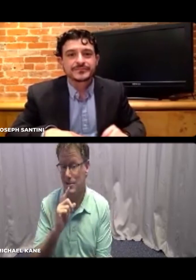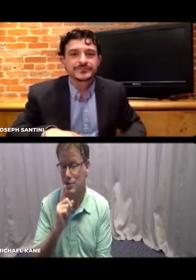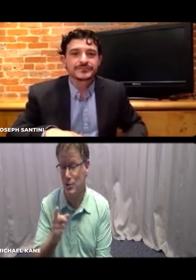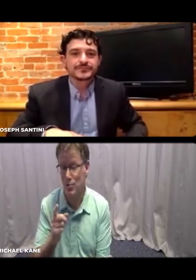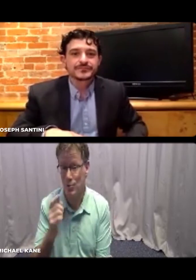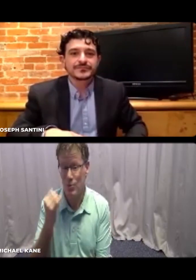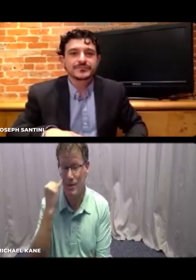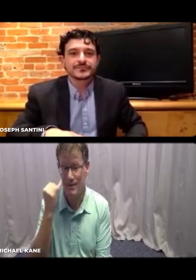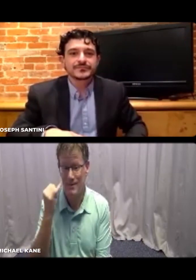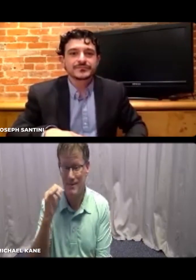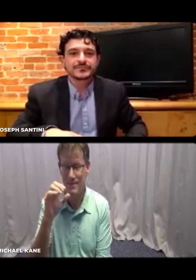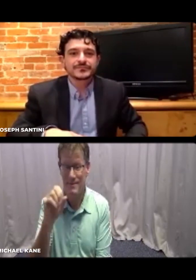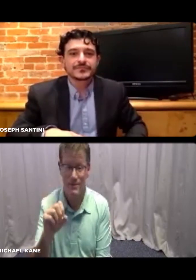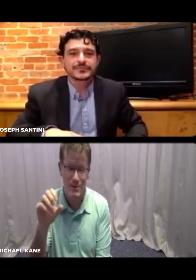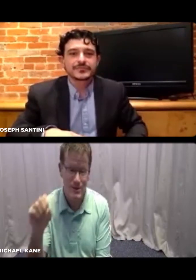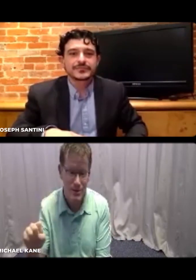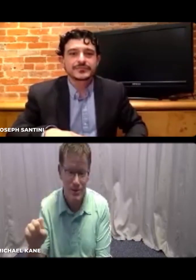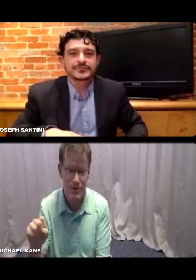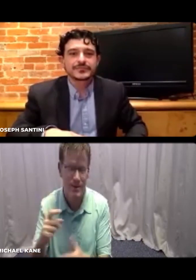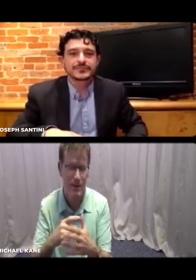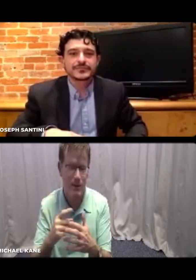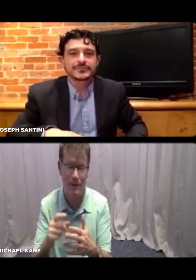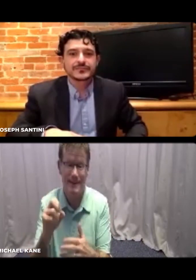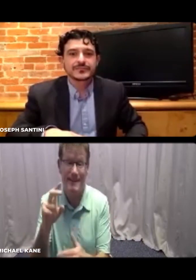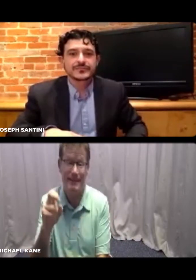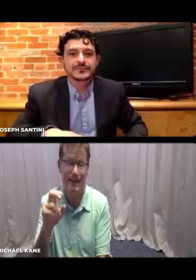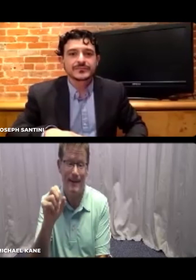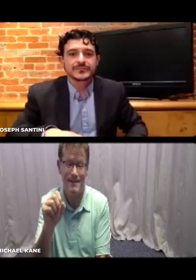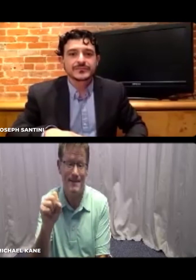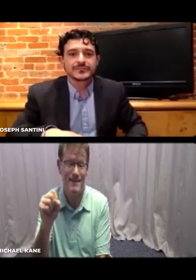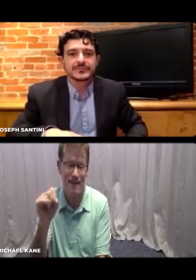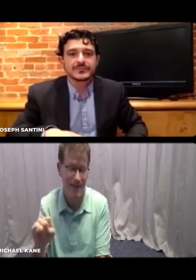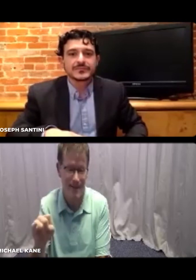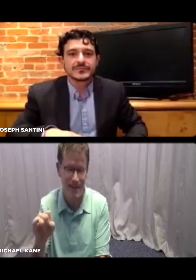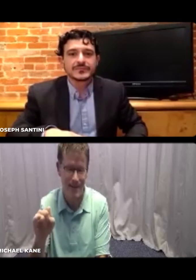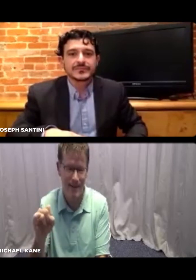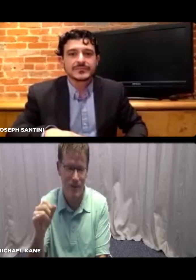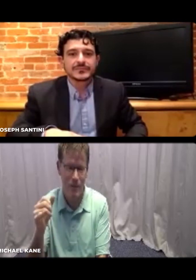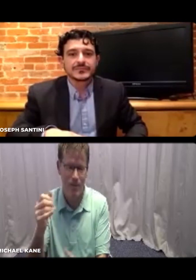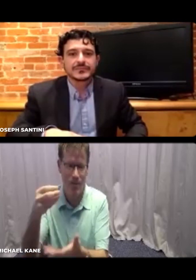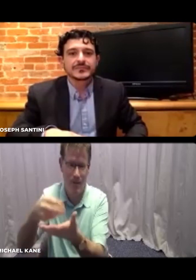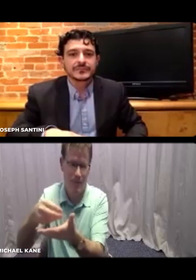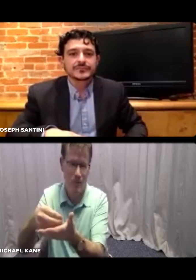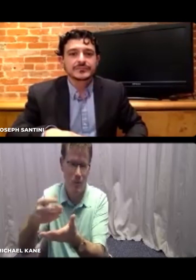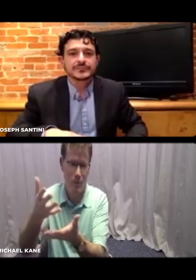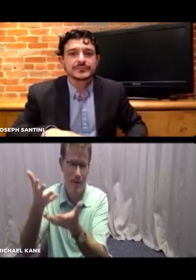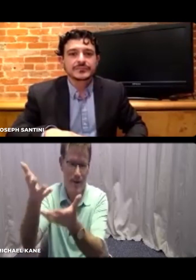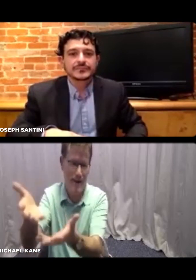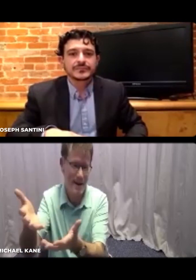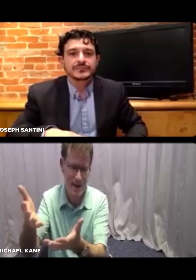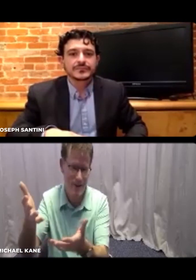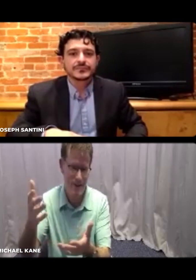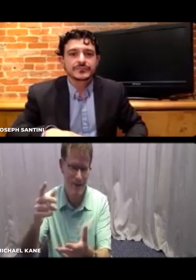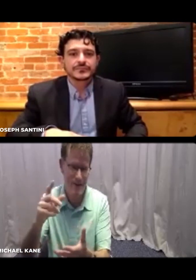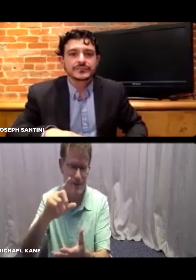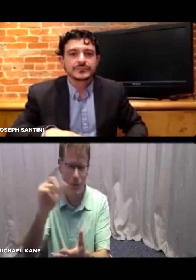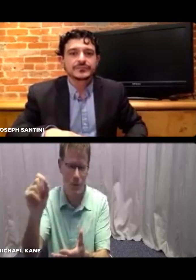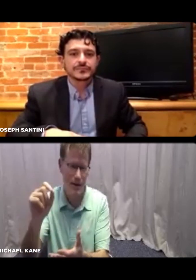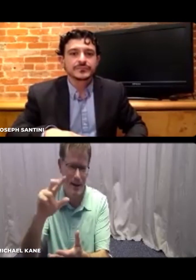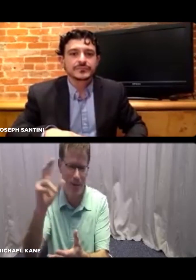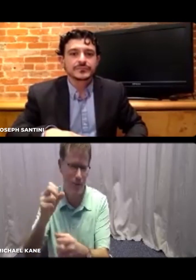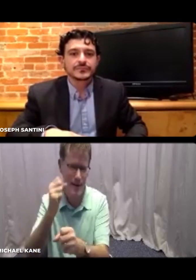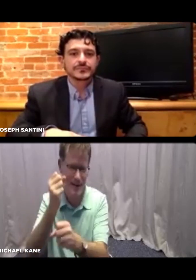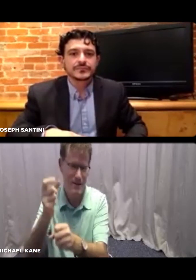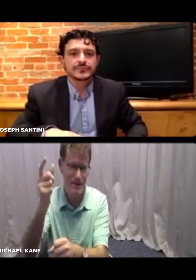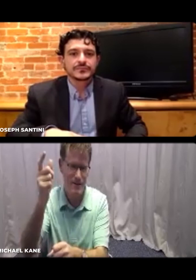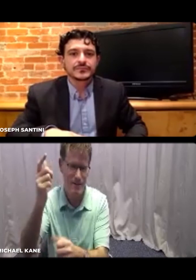Well, I'm not sure if Social Security or Social Security income will even be available and be